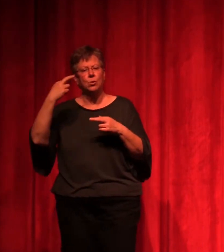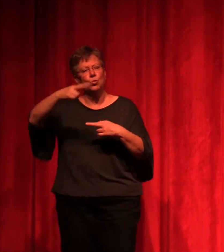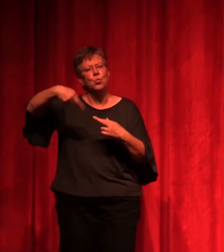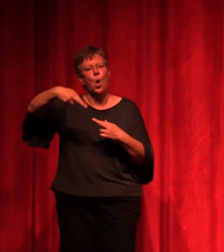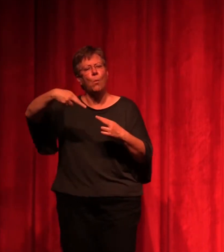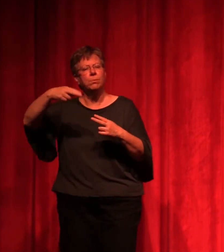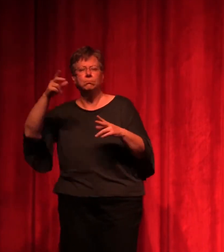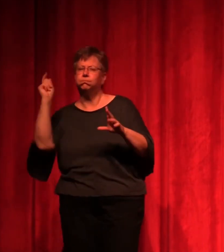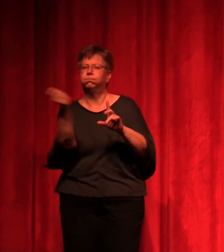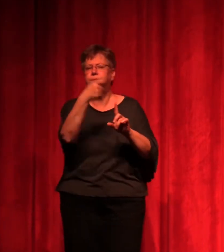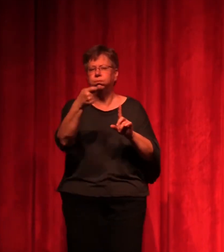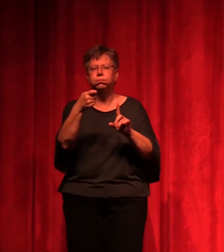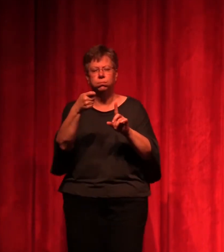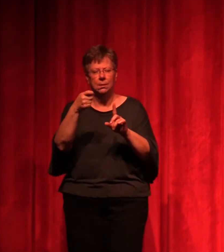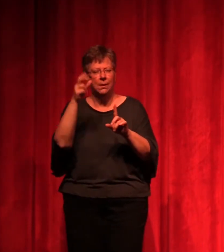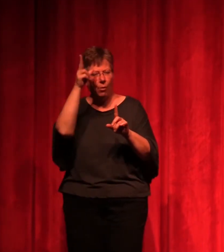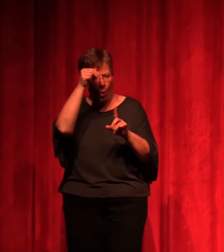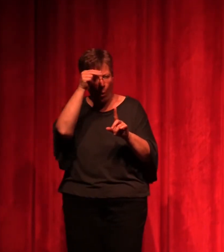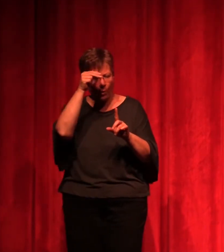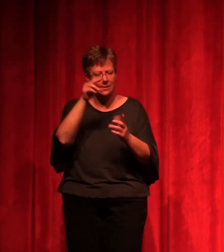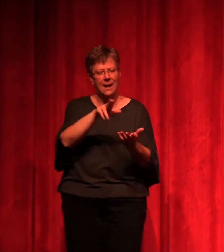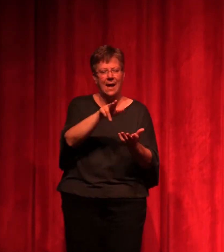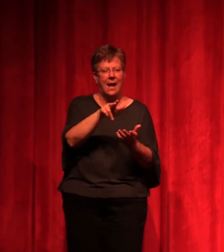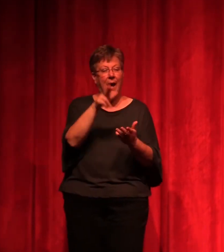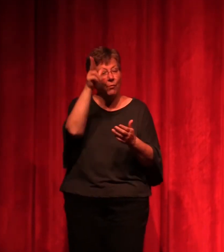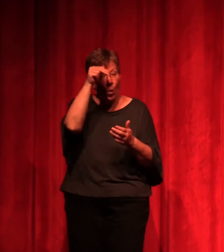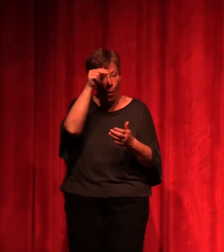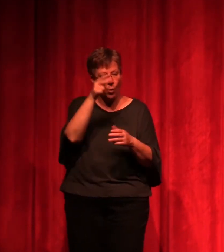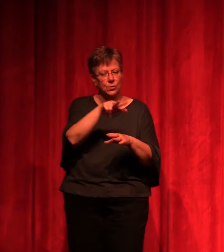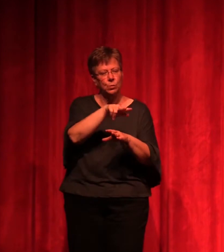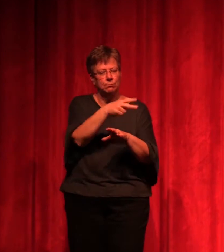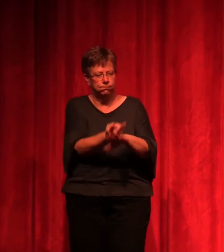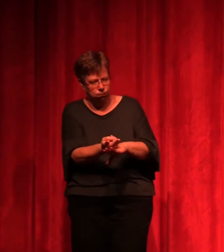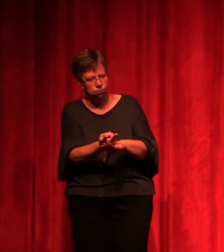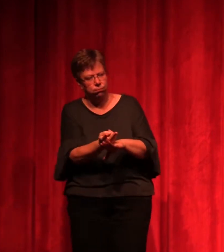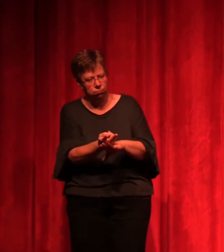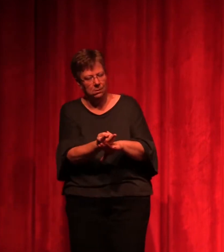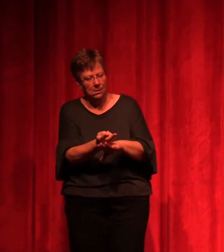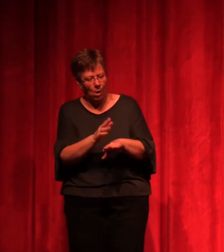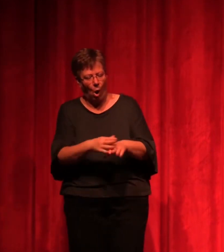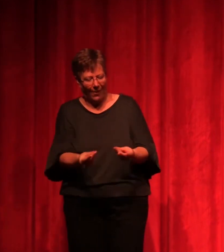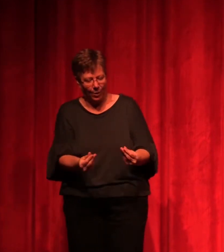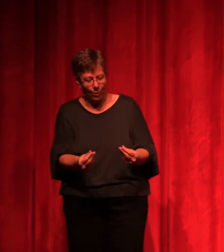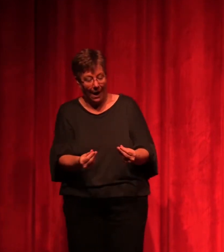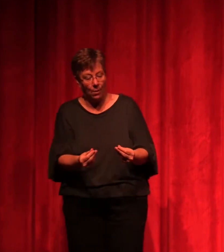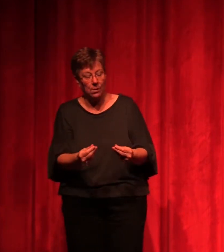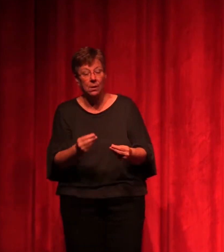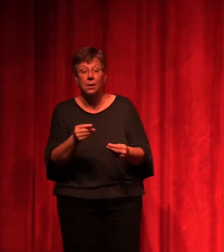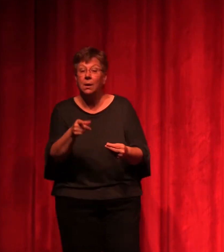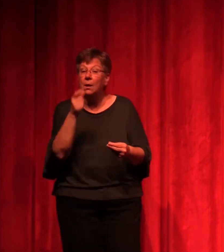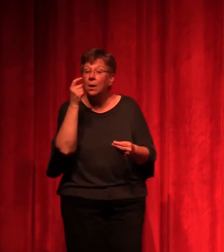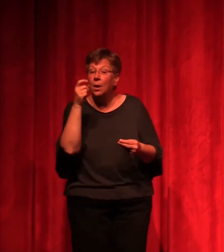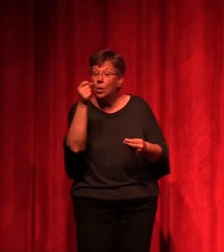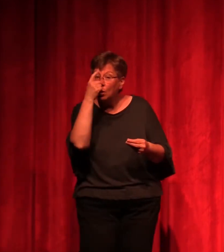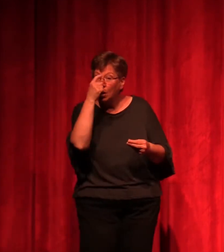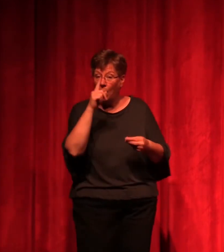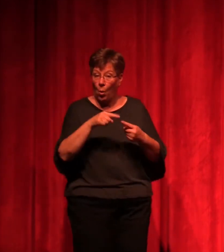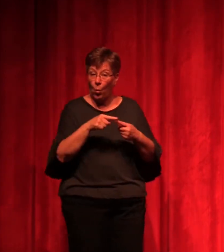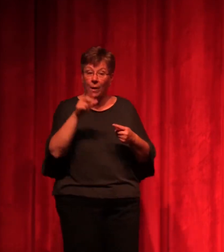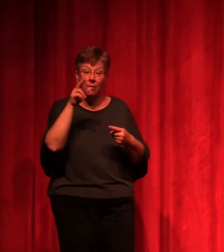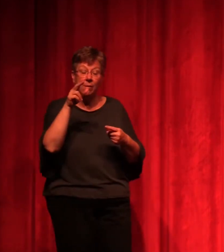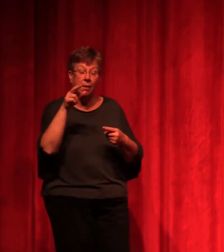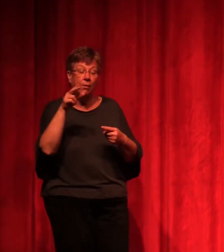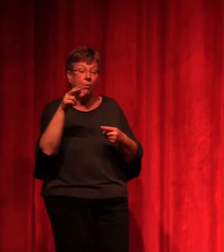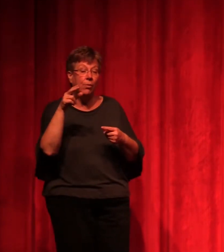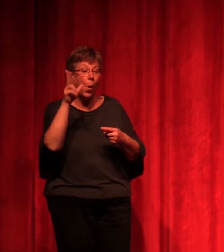a way they would throw the horse down on the ground, and the horse would be thrashing around. And if you watch a horse when he's on the ground, when he stands up, he throws his head